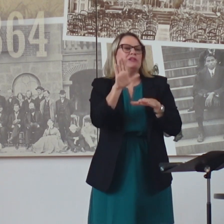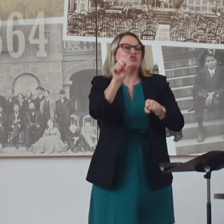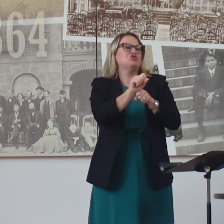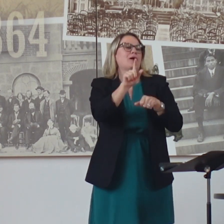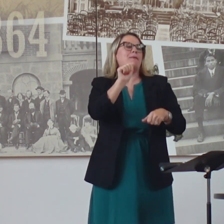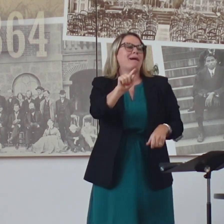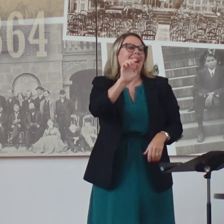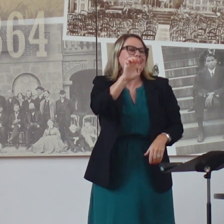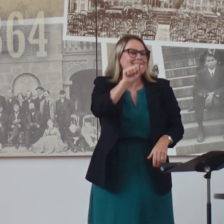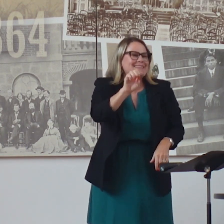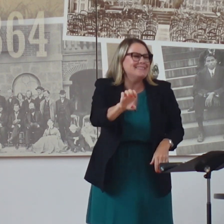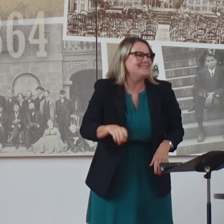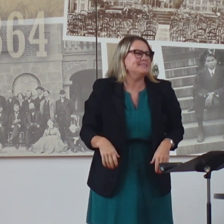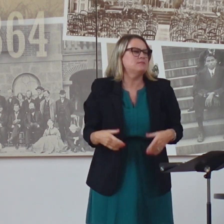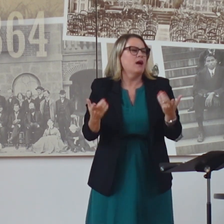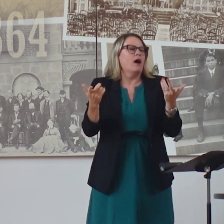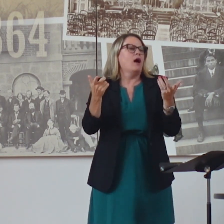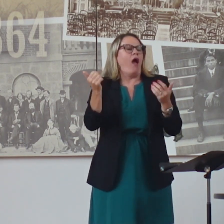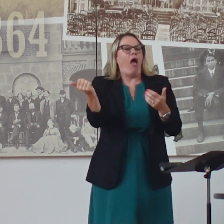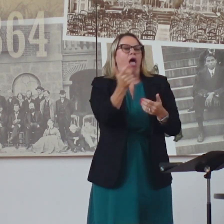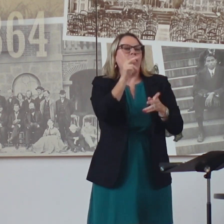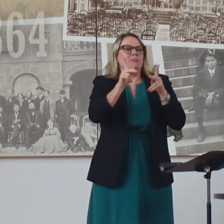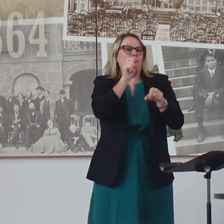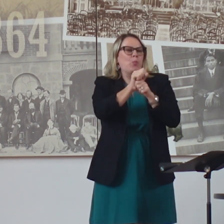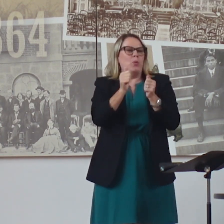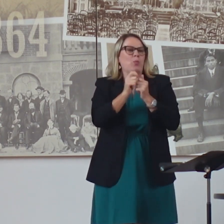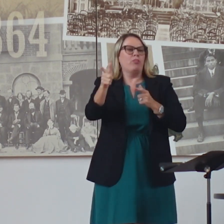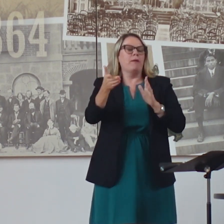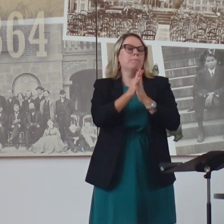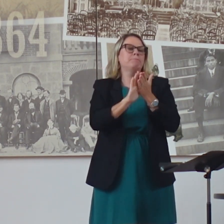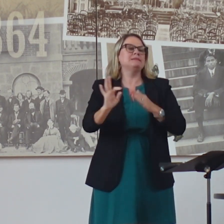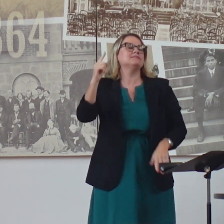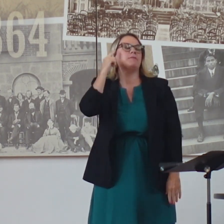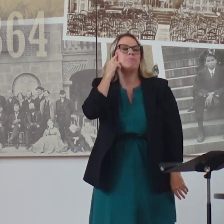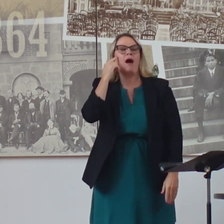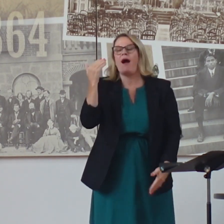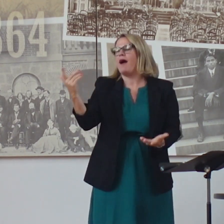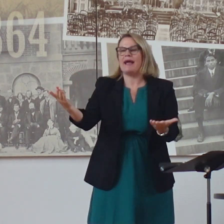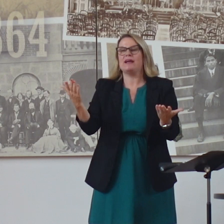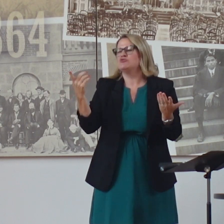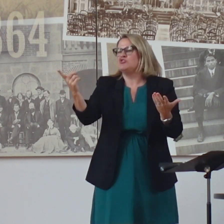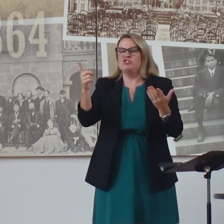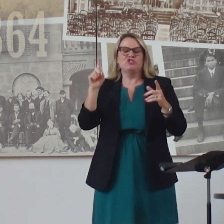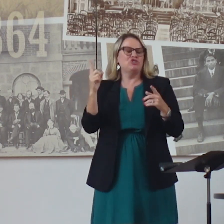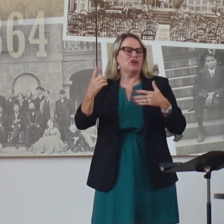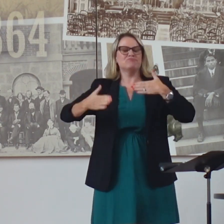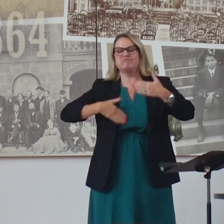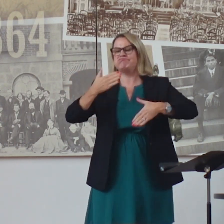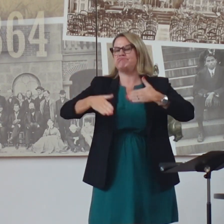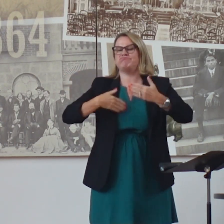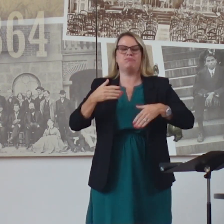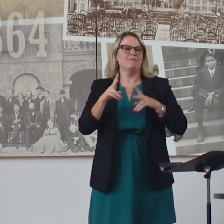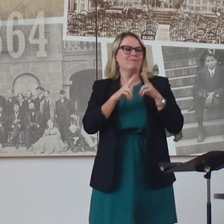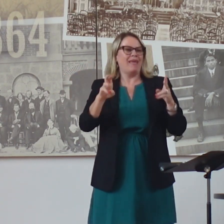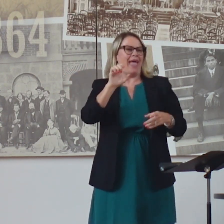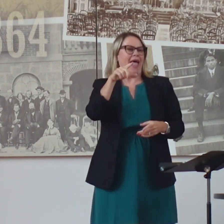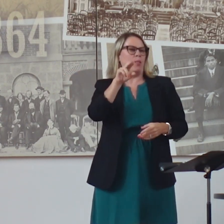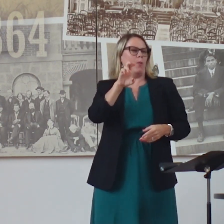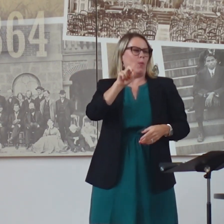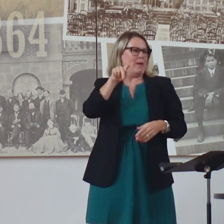excellent secretary. She did her job at ease, and everyone that worked with her had just peace of mind because she just did the job